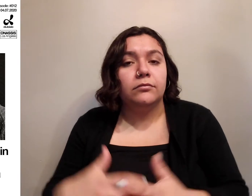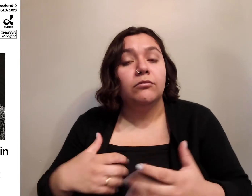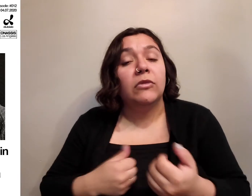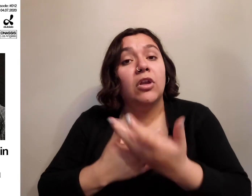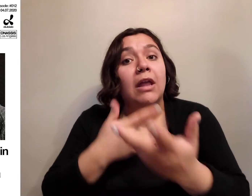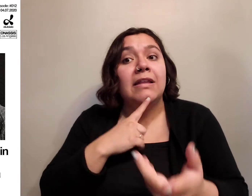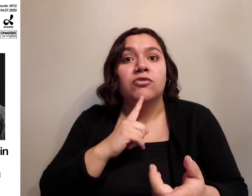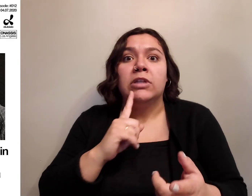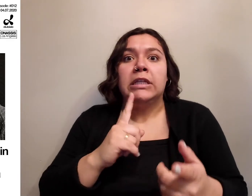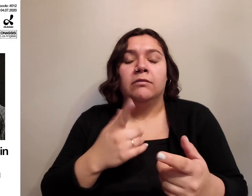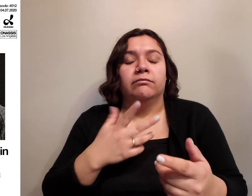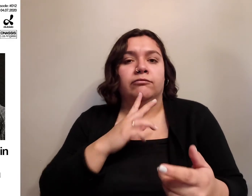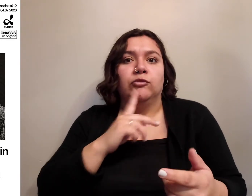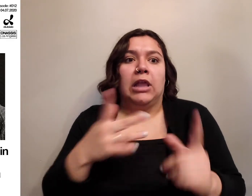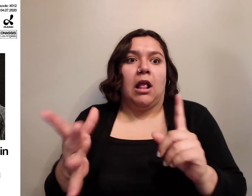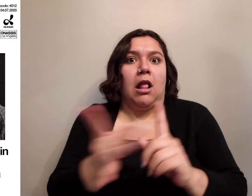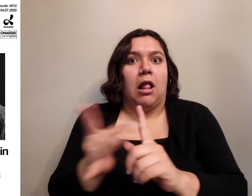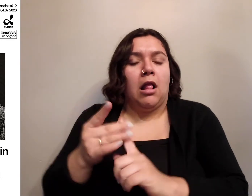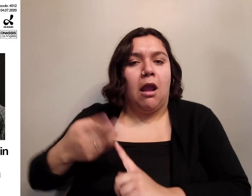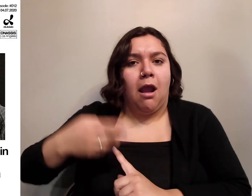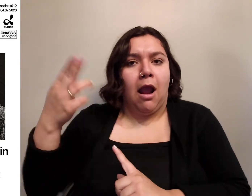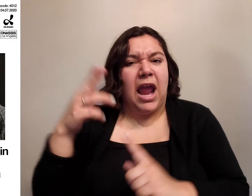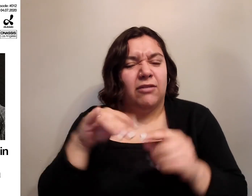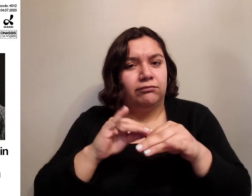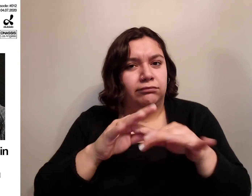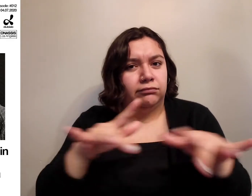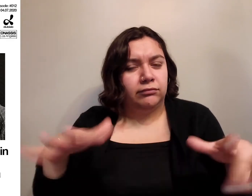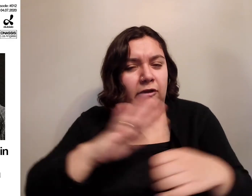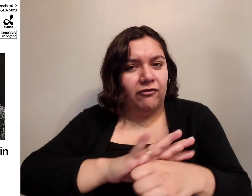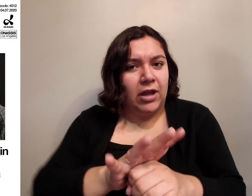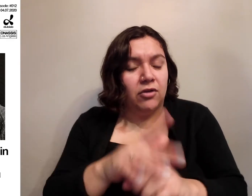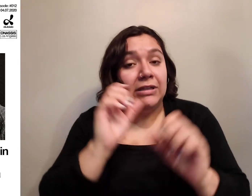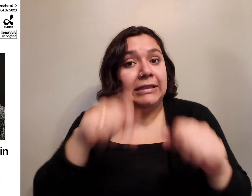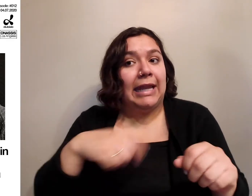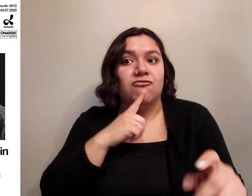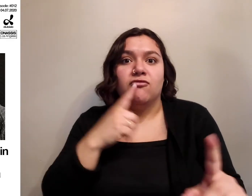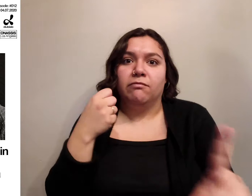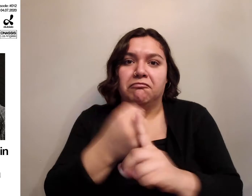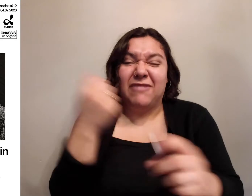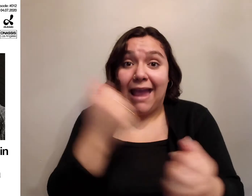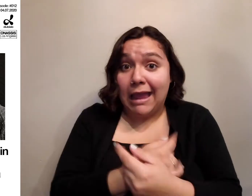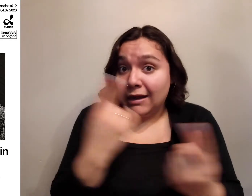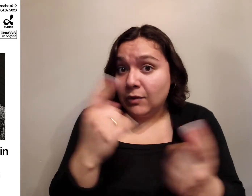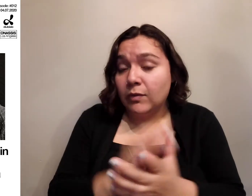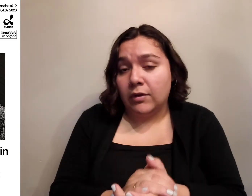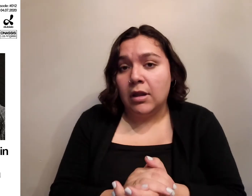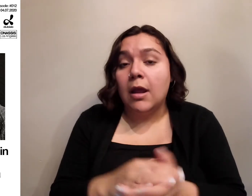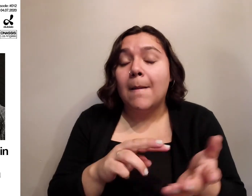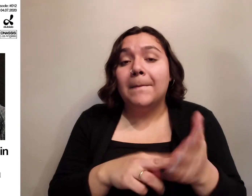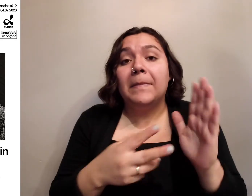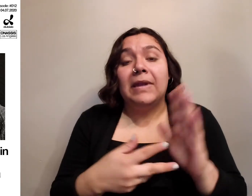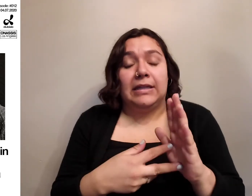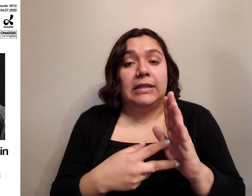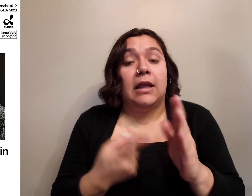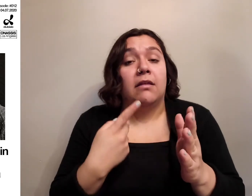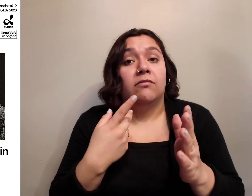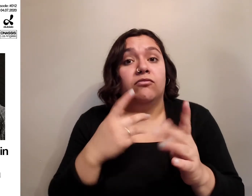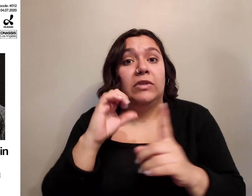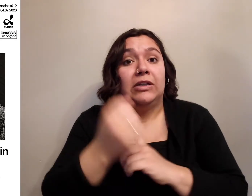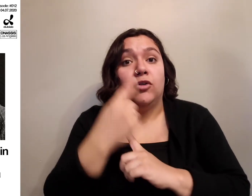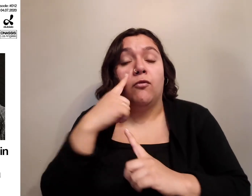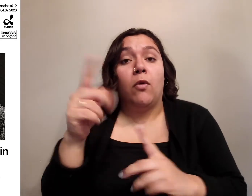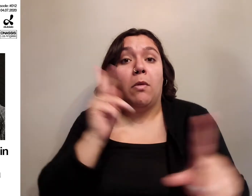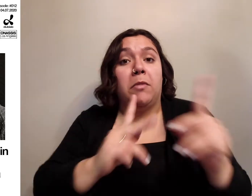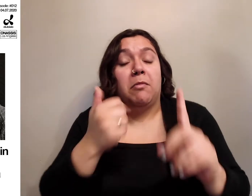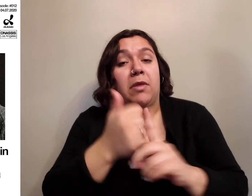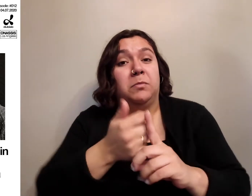highly contagious virus that can afflict anyone, then it means that the conditions of the poorest